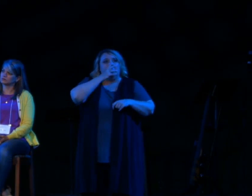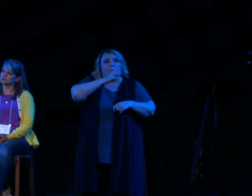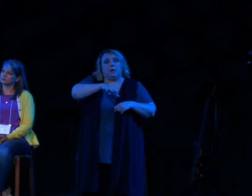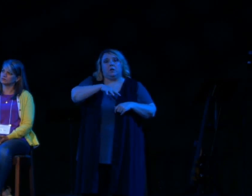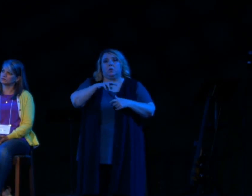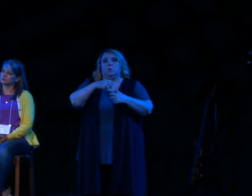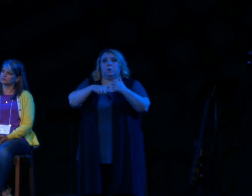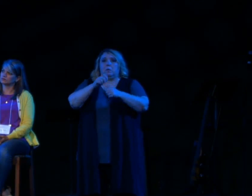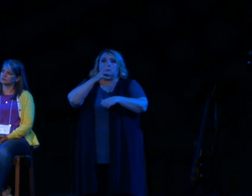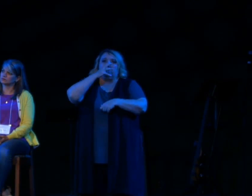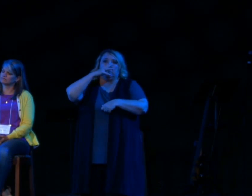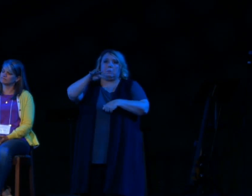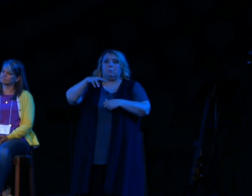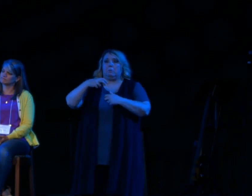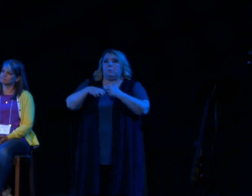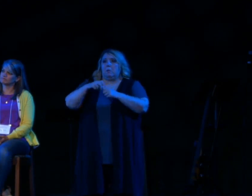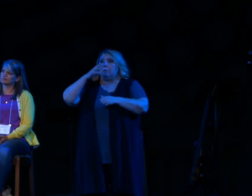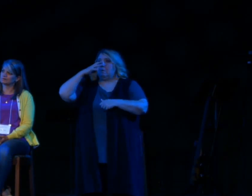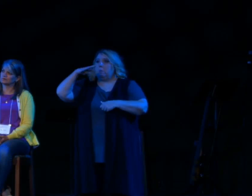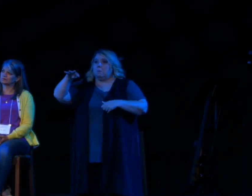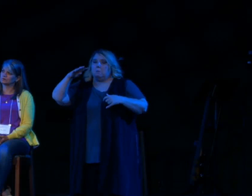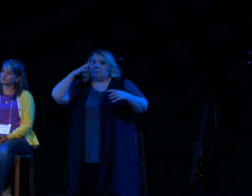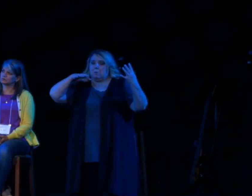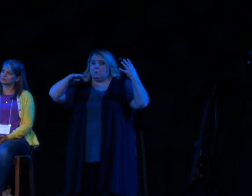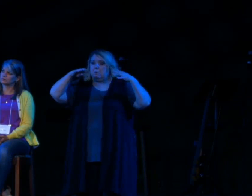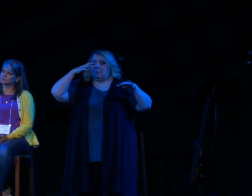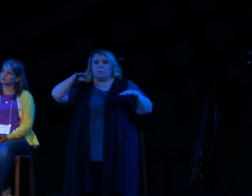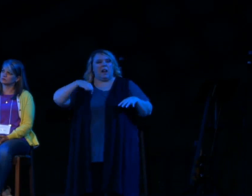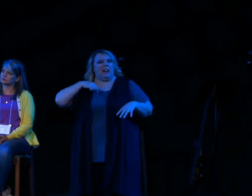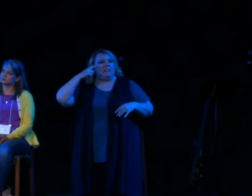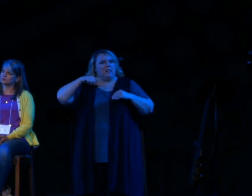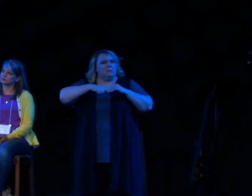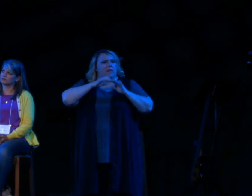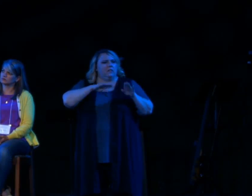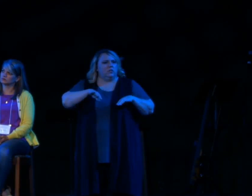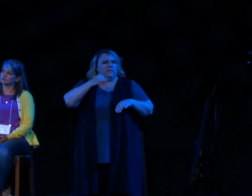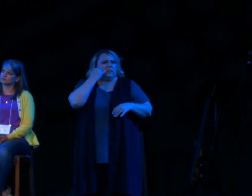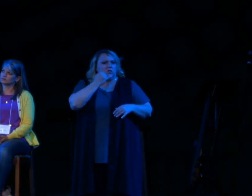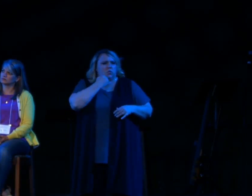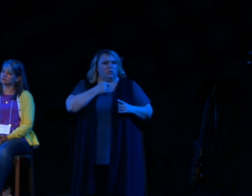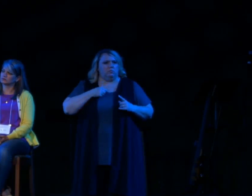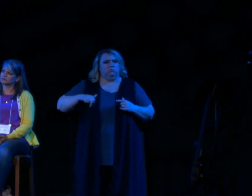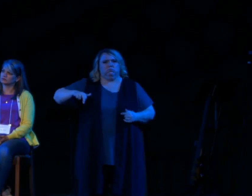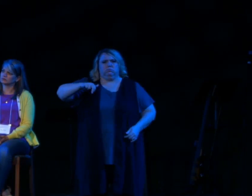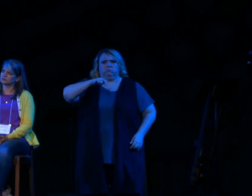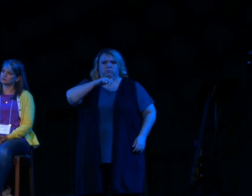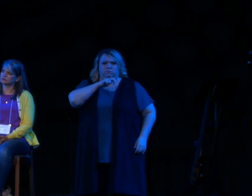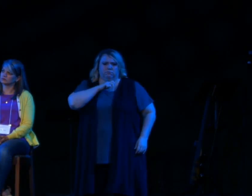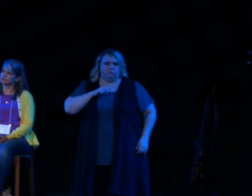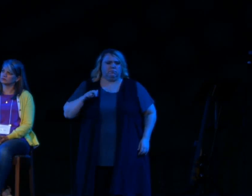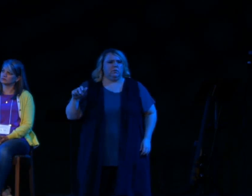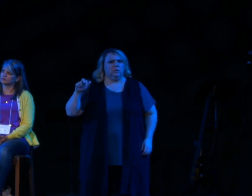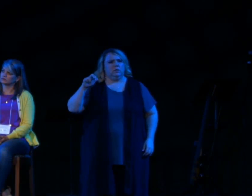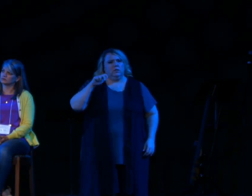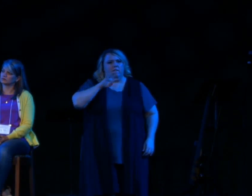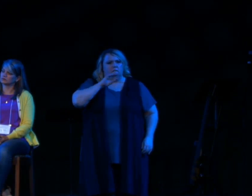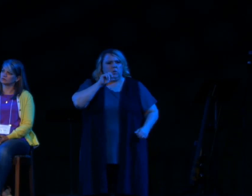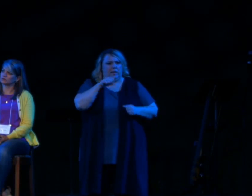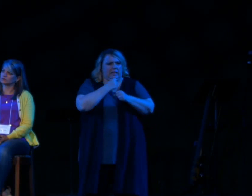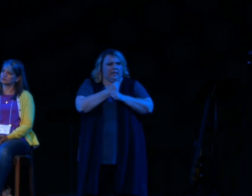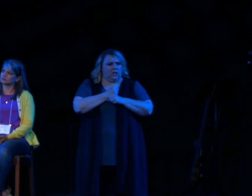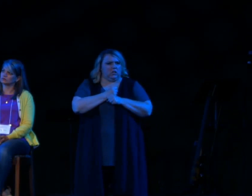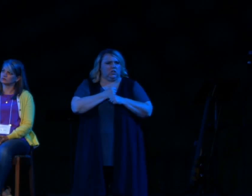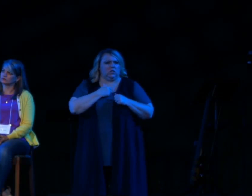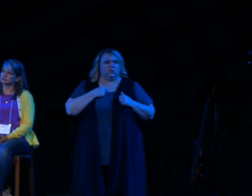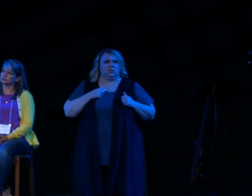that are looming. I think of this as the children of Israel going in circles for 40 years. There's all kinds of things looming,